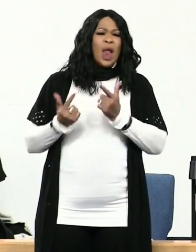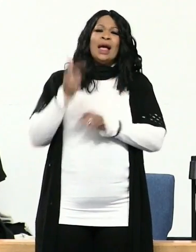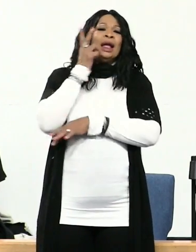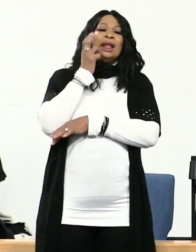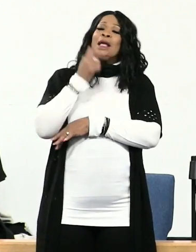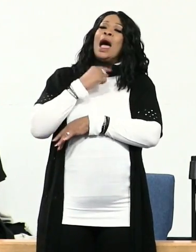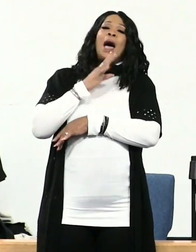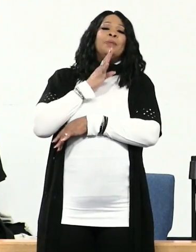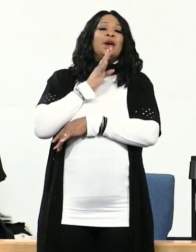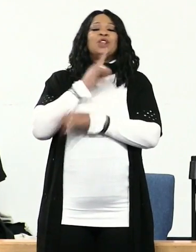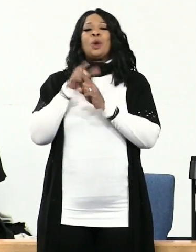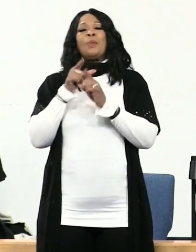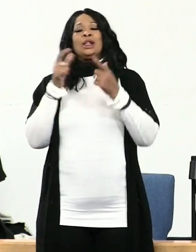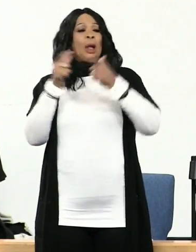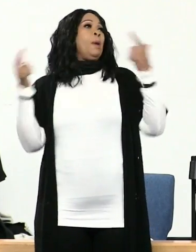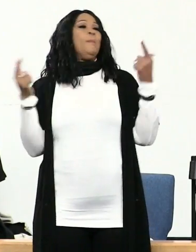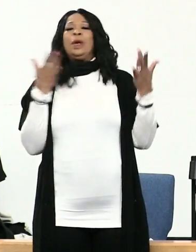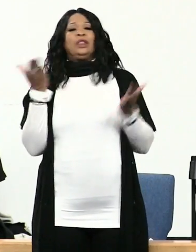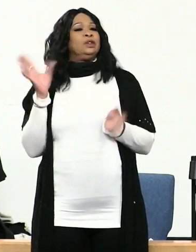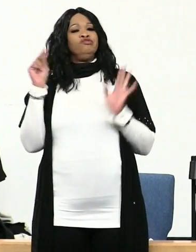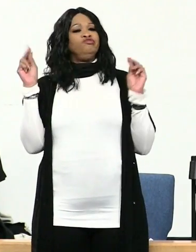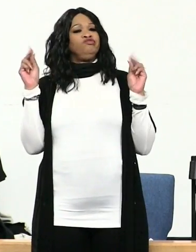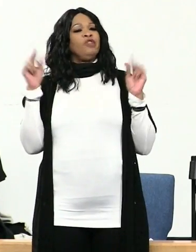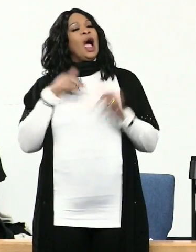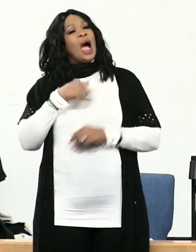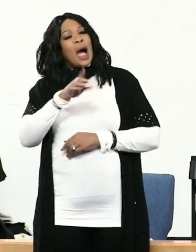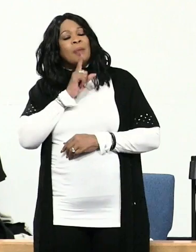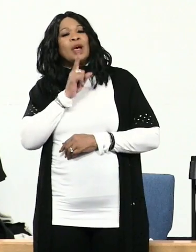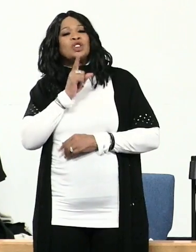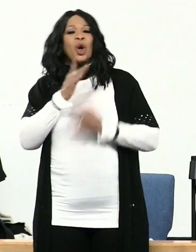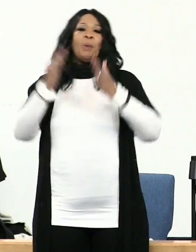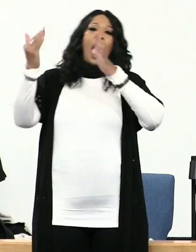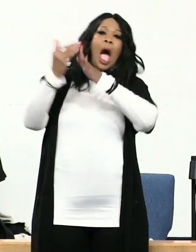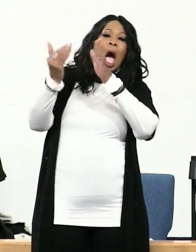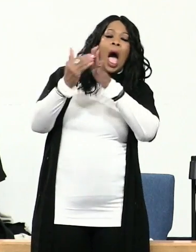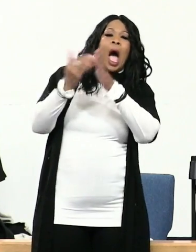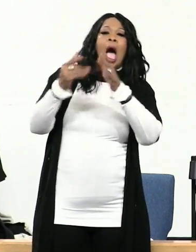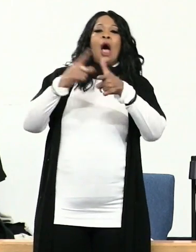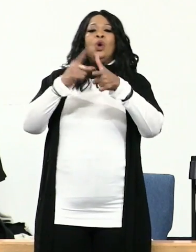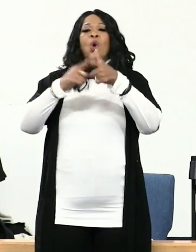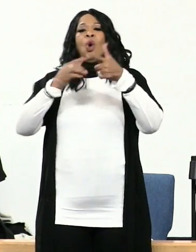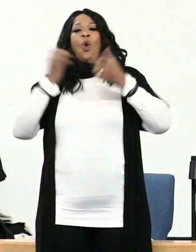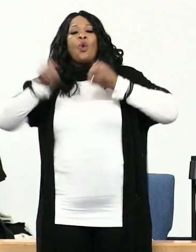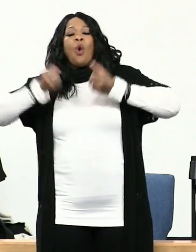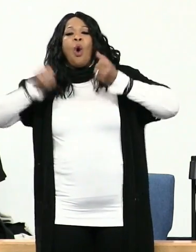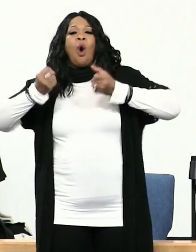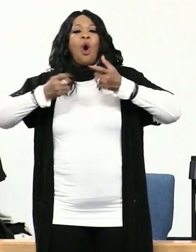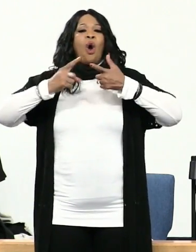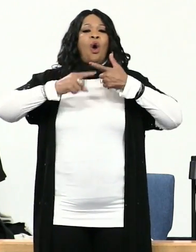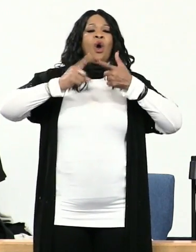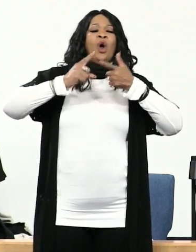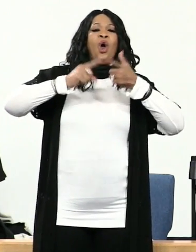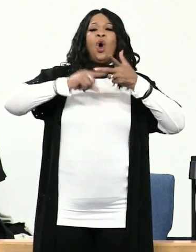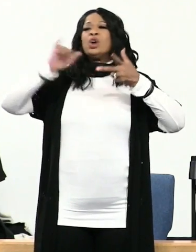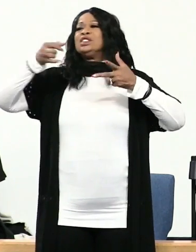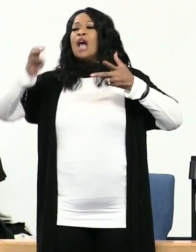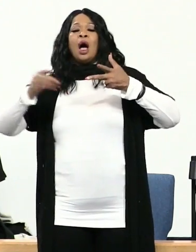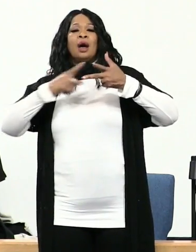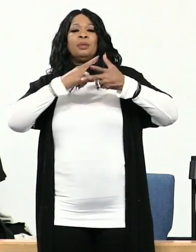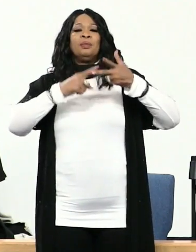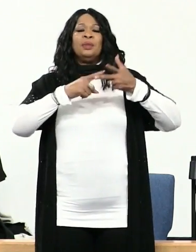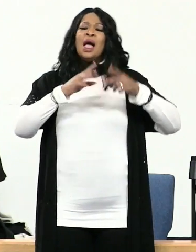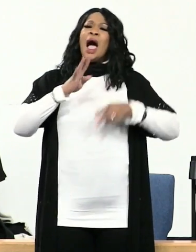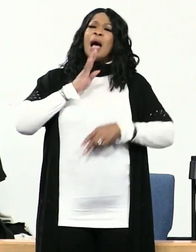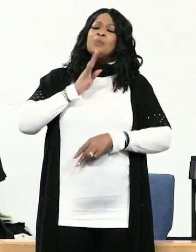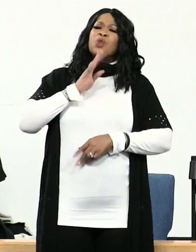I'm not just talking about the big stuff. I'm not just talking about a house or a car or savings or a job. I'm